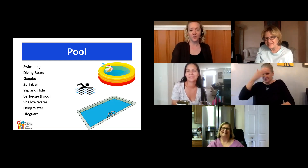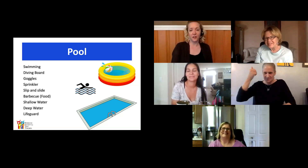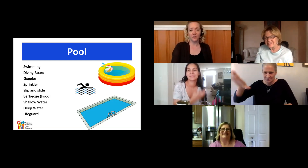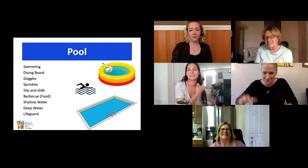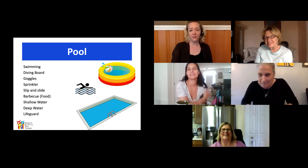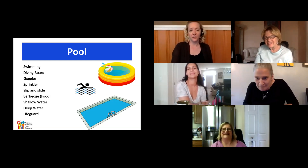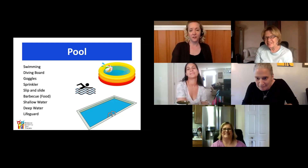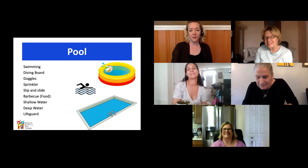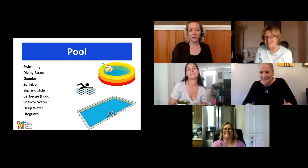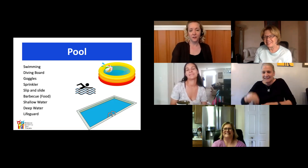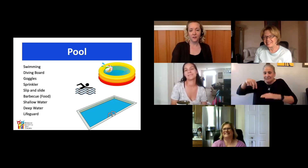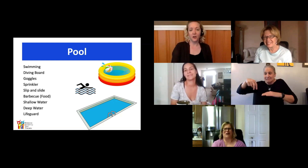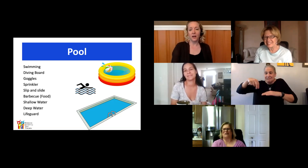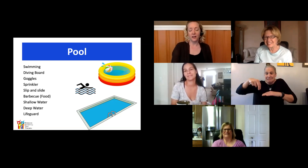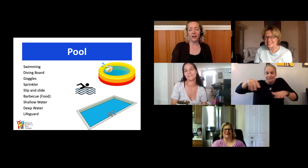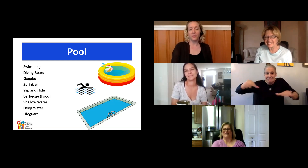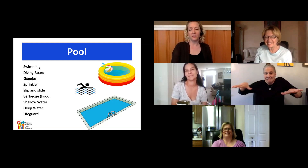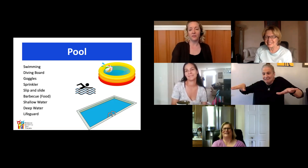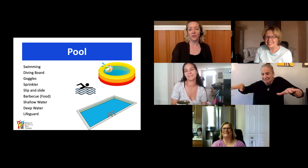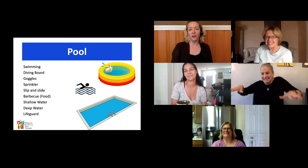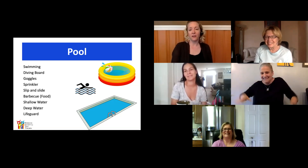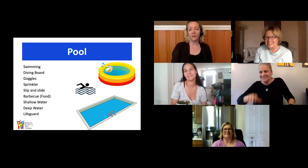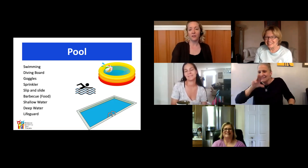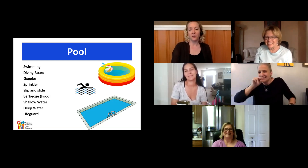being okay. Because I was like, whew, really? Okay.